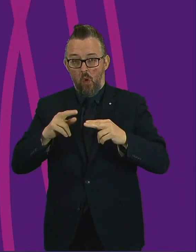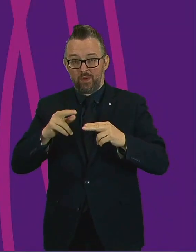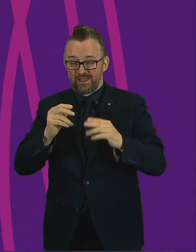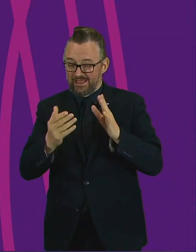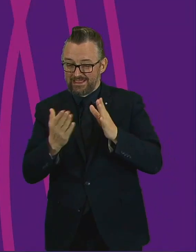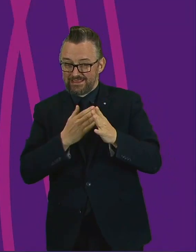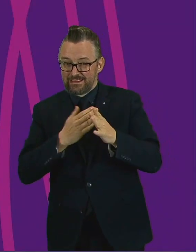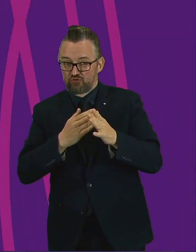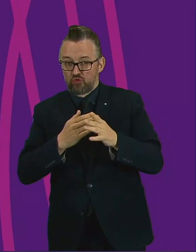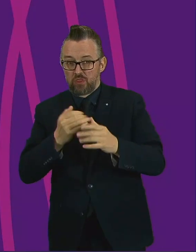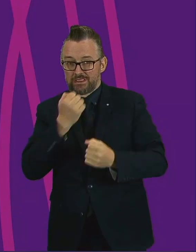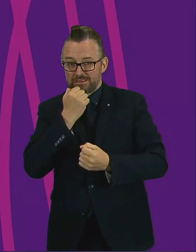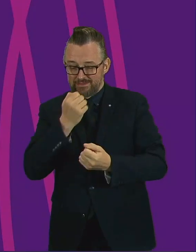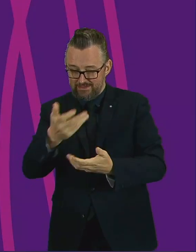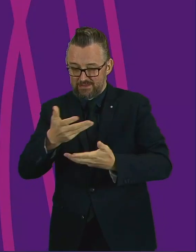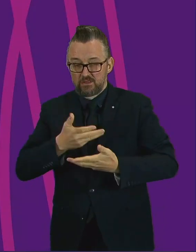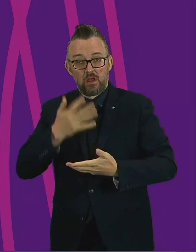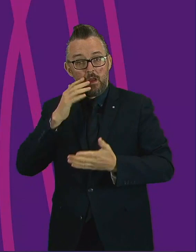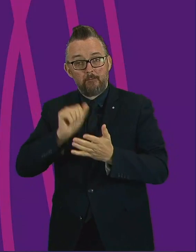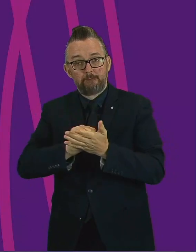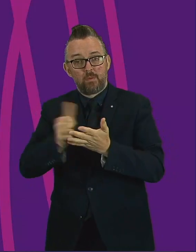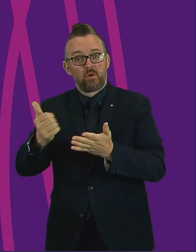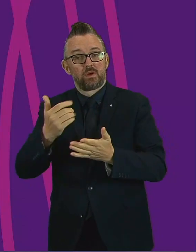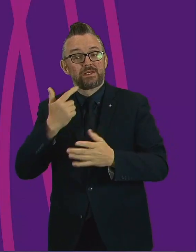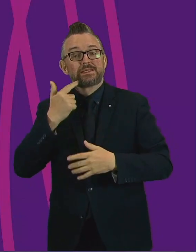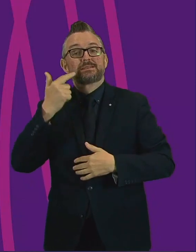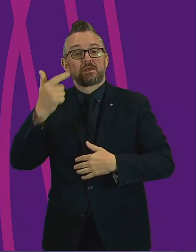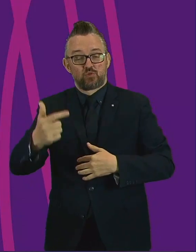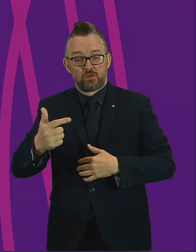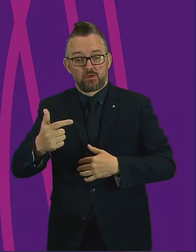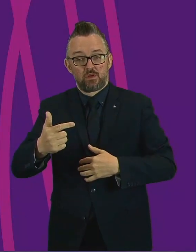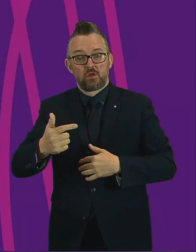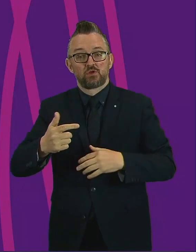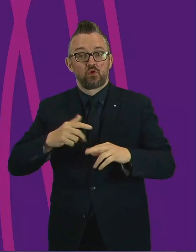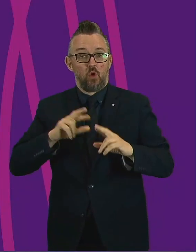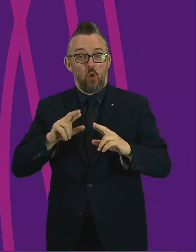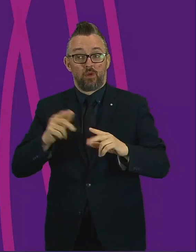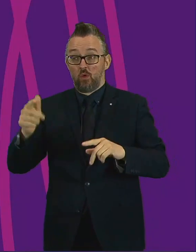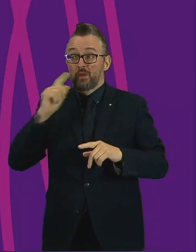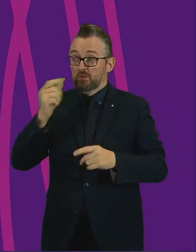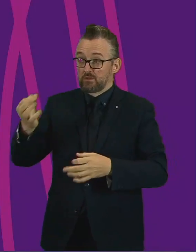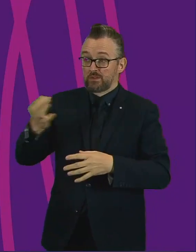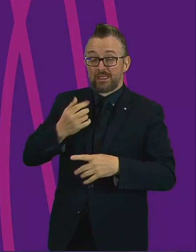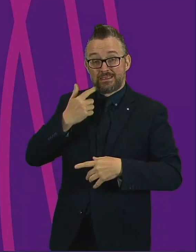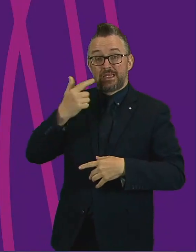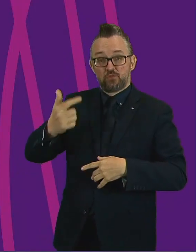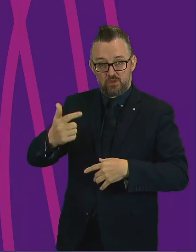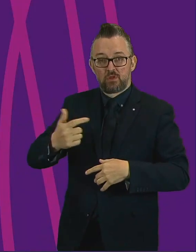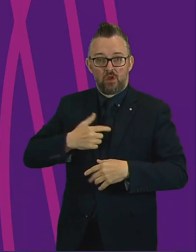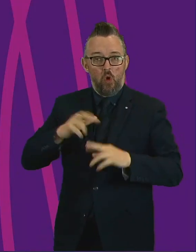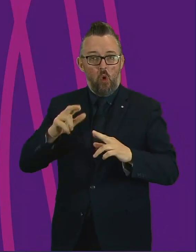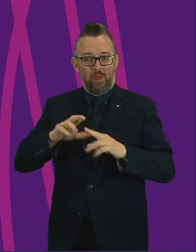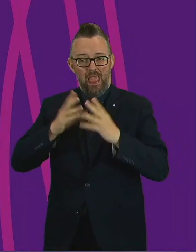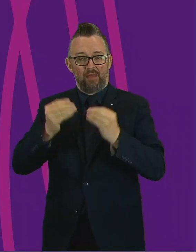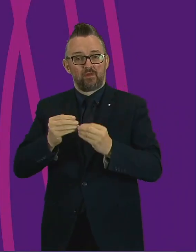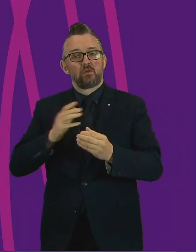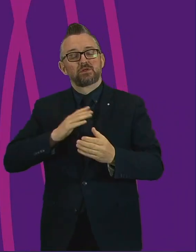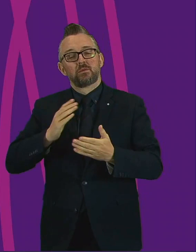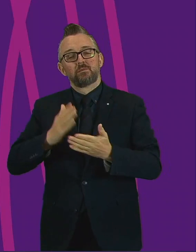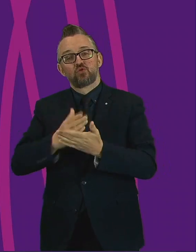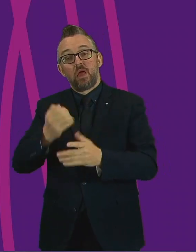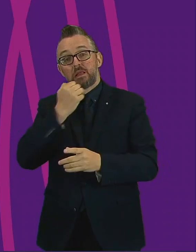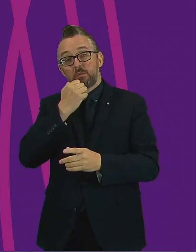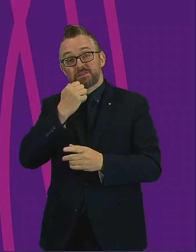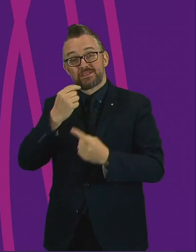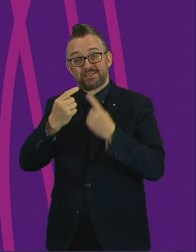data from Test and Protect will be published next week. I would hope this time next week, because again, we have to make sure that is quality assured and that